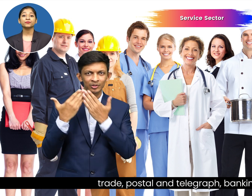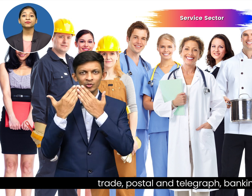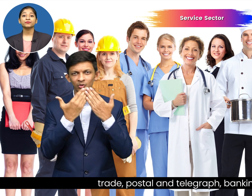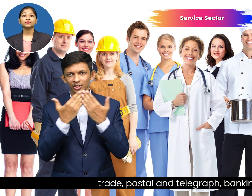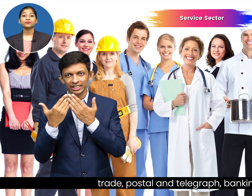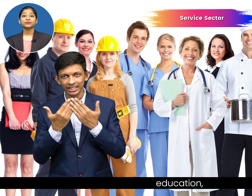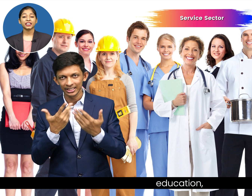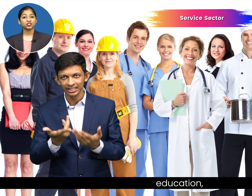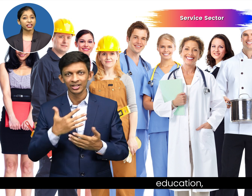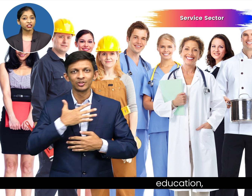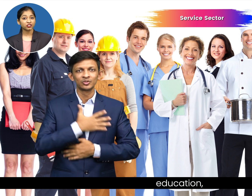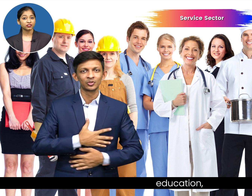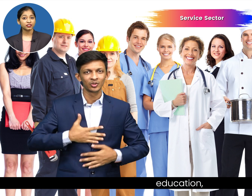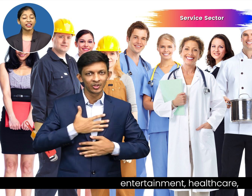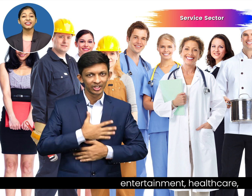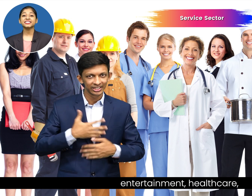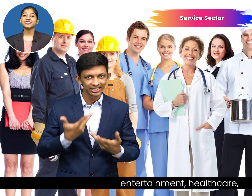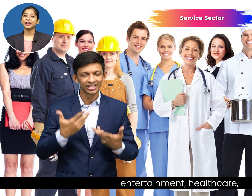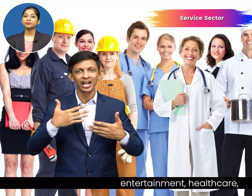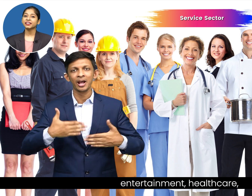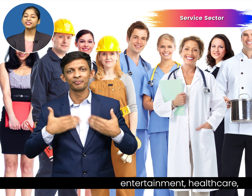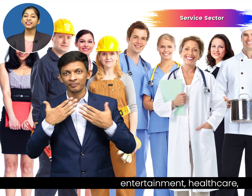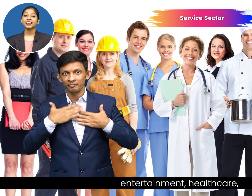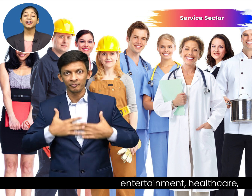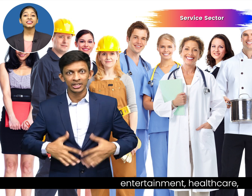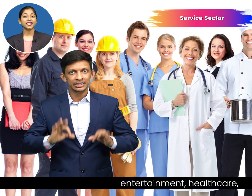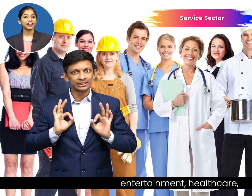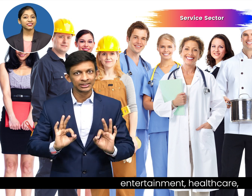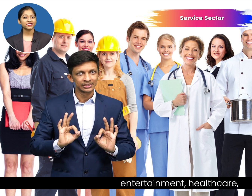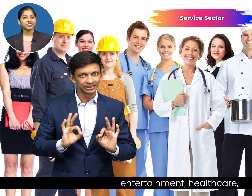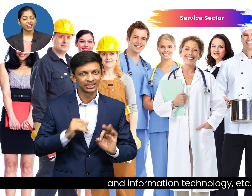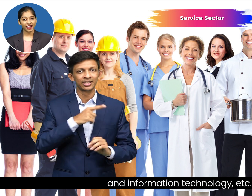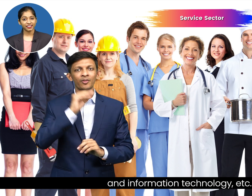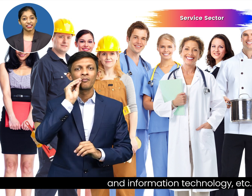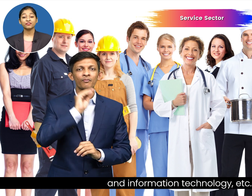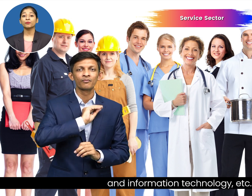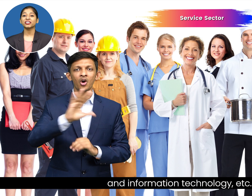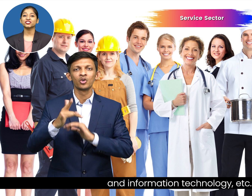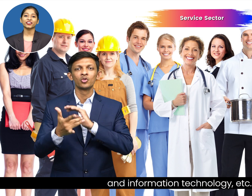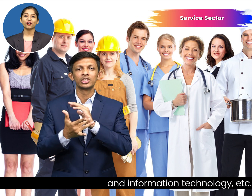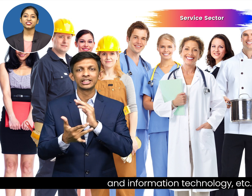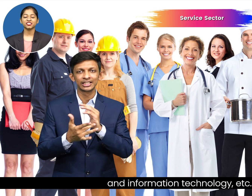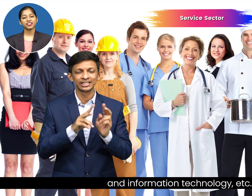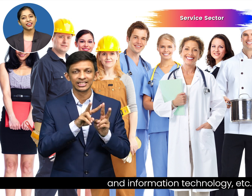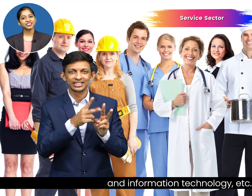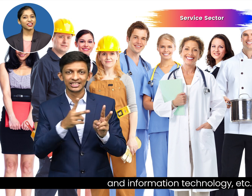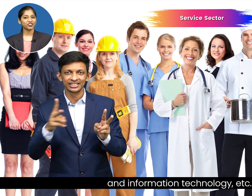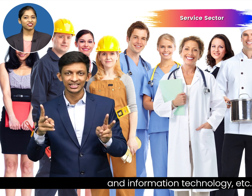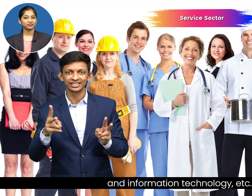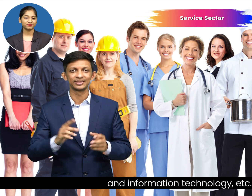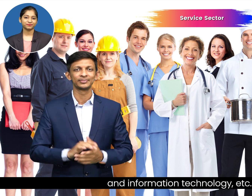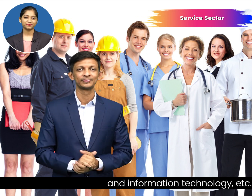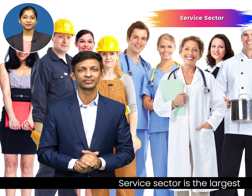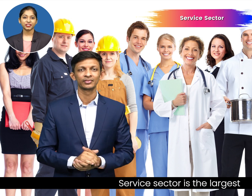banking, education, entertainment, healthcare and information technology,